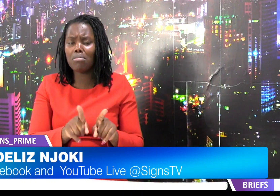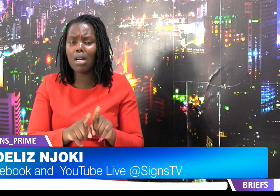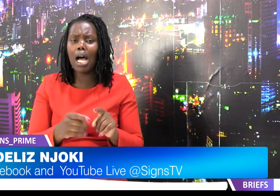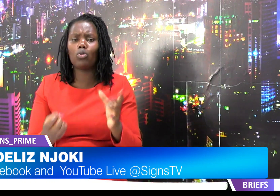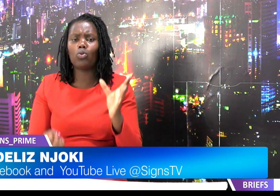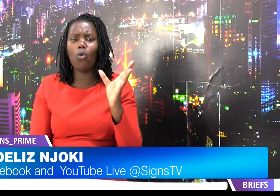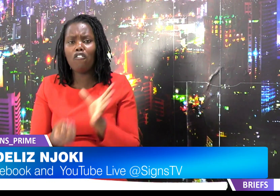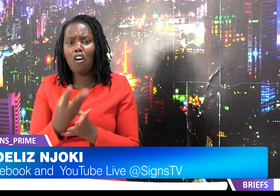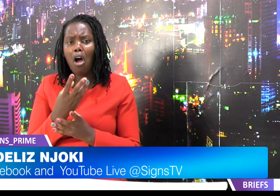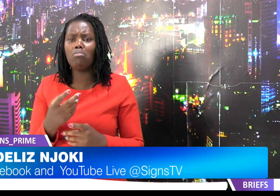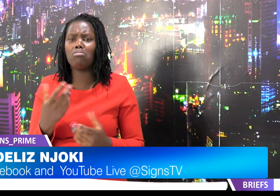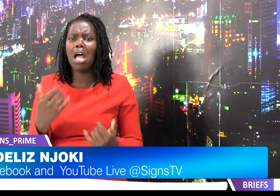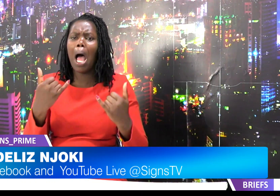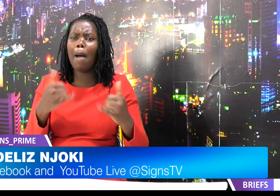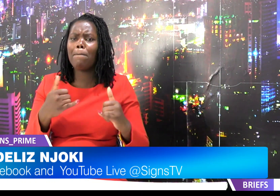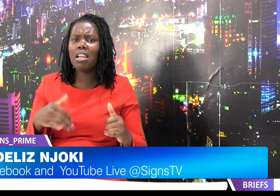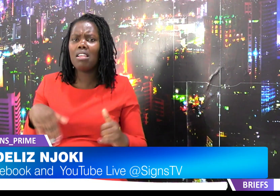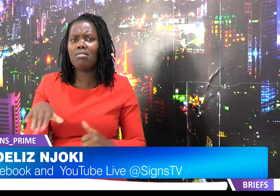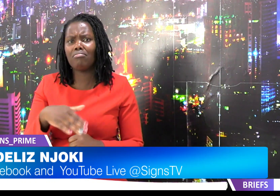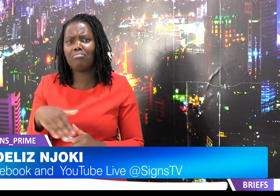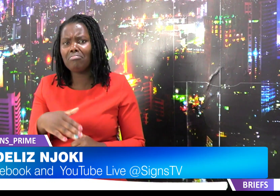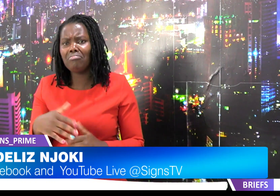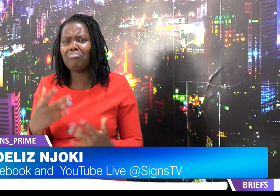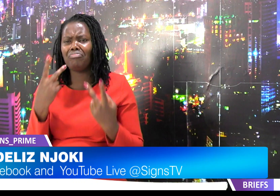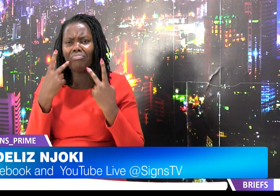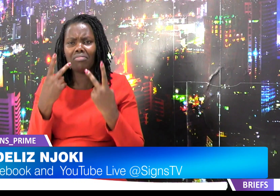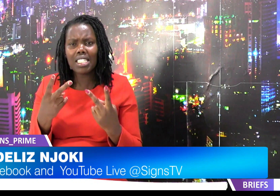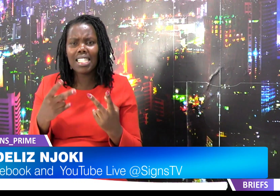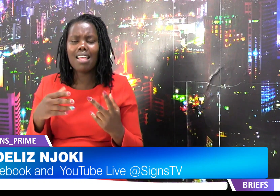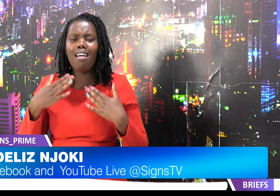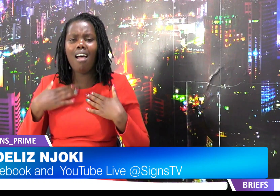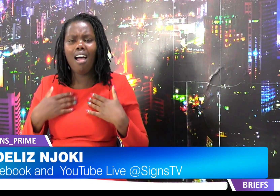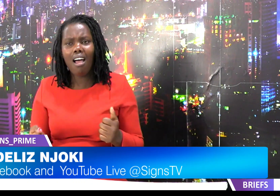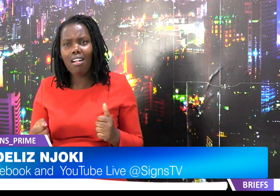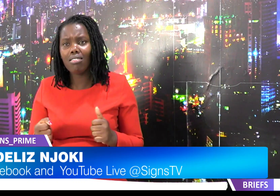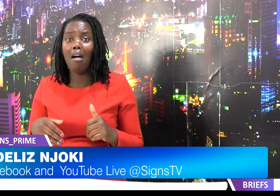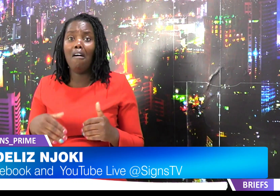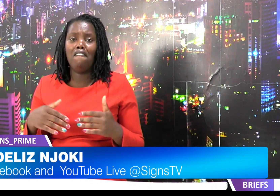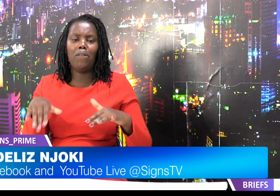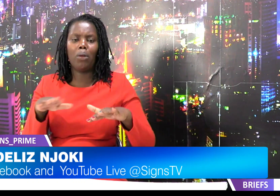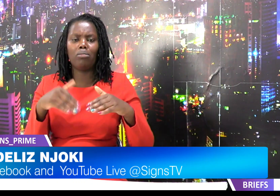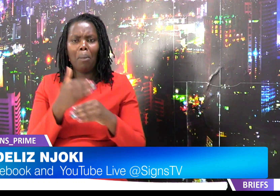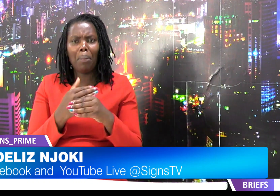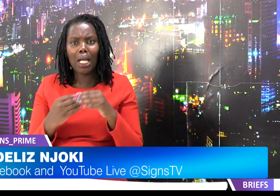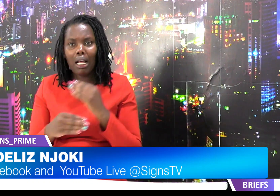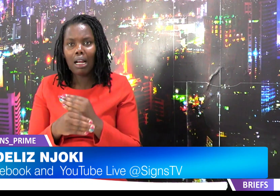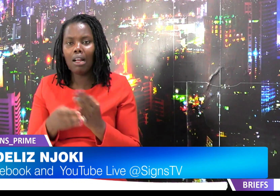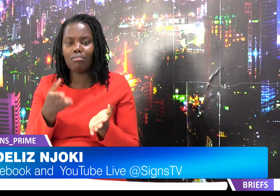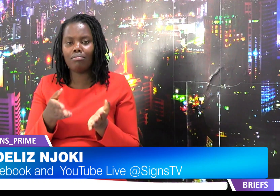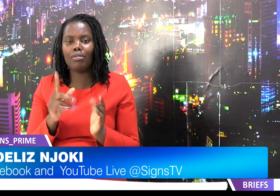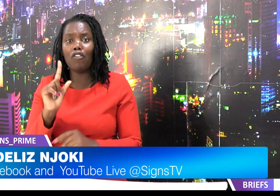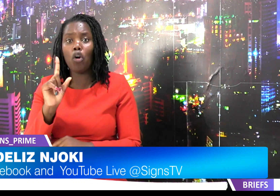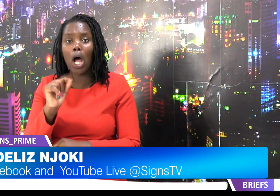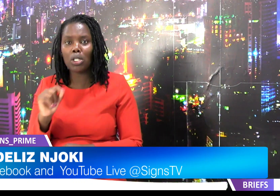sewer lines, drainage system, playground, development of ECD,